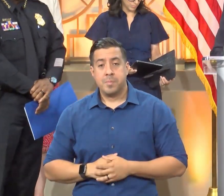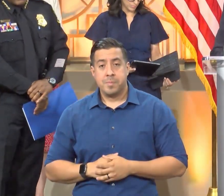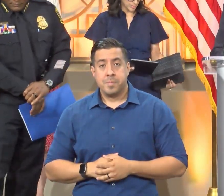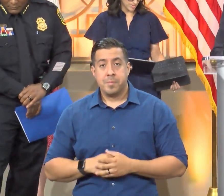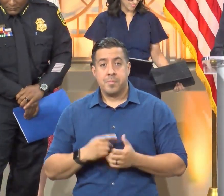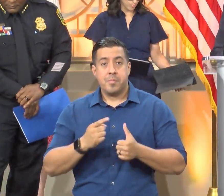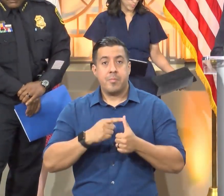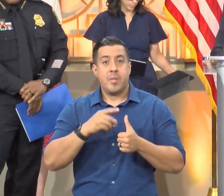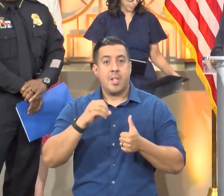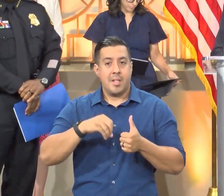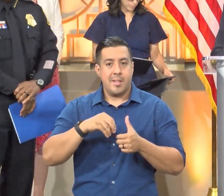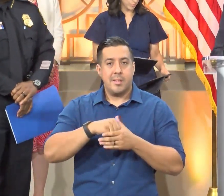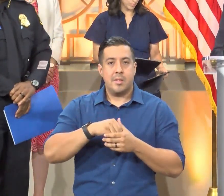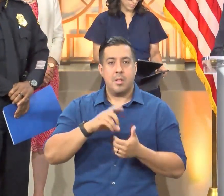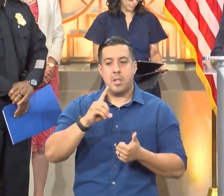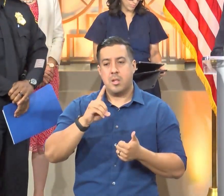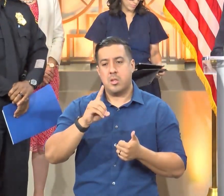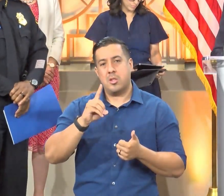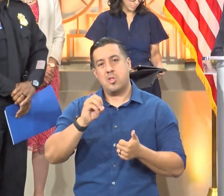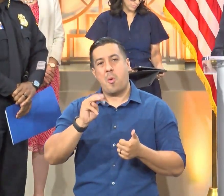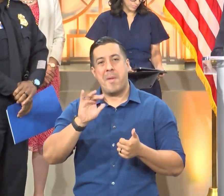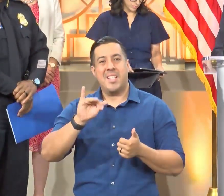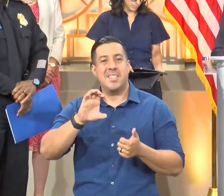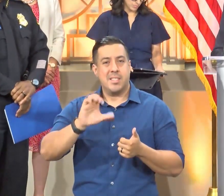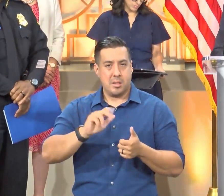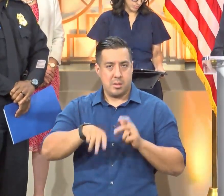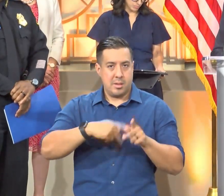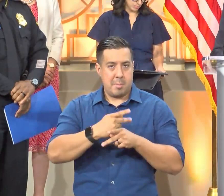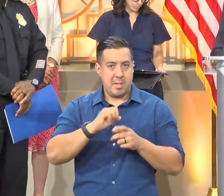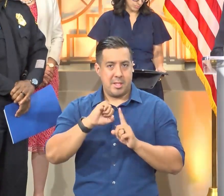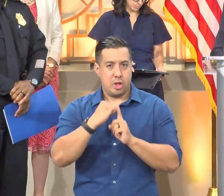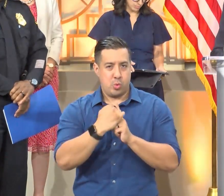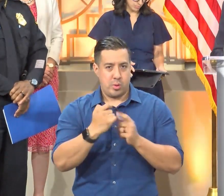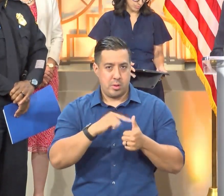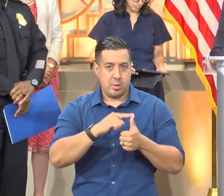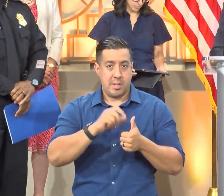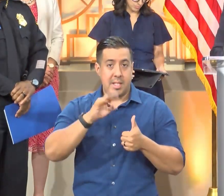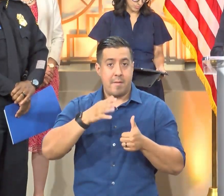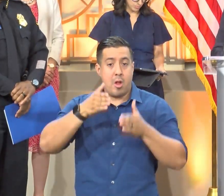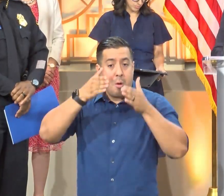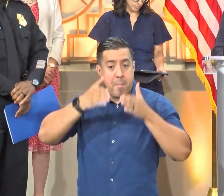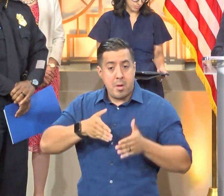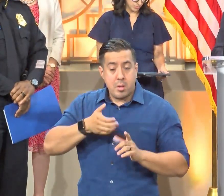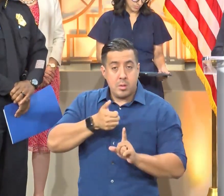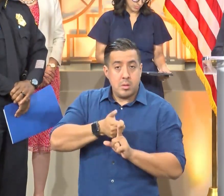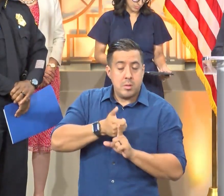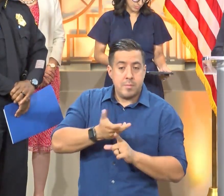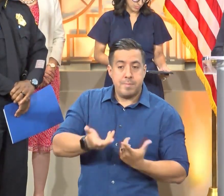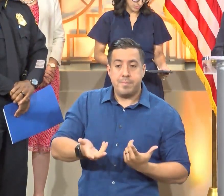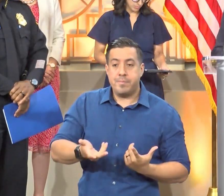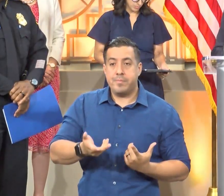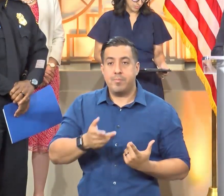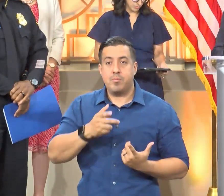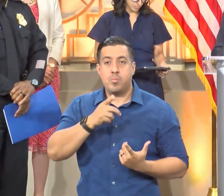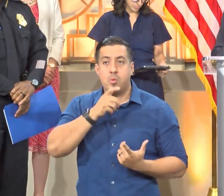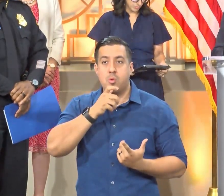in a domestic situation, or where the perpetrator